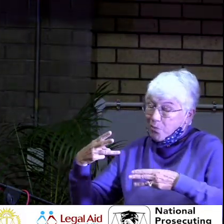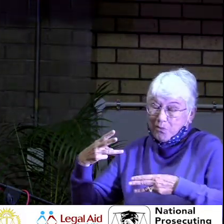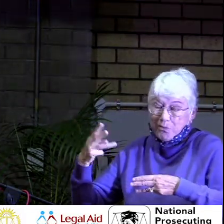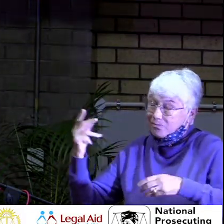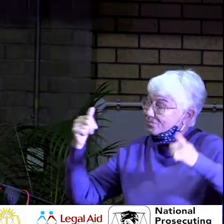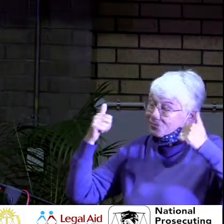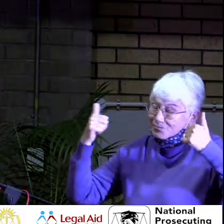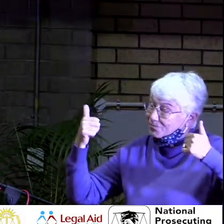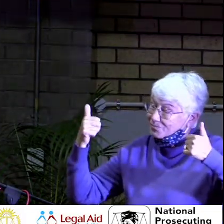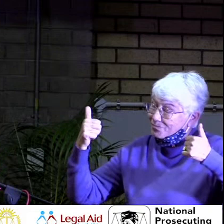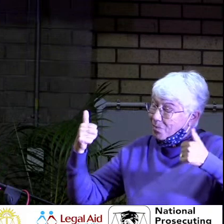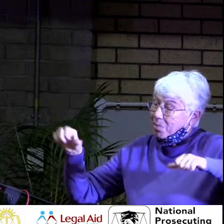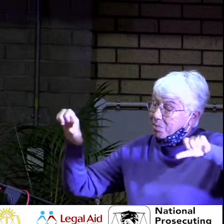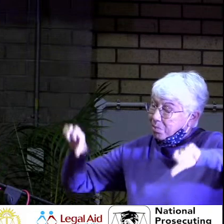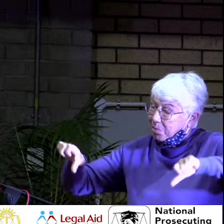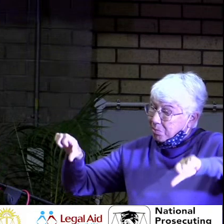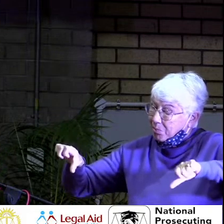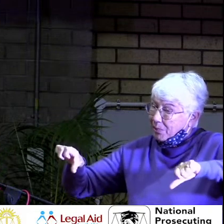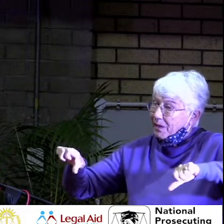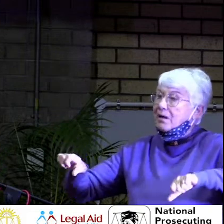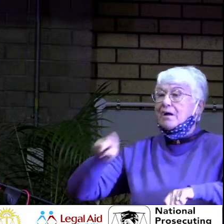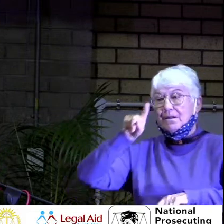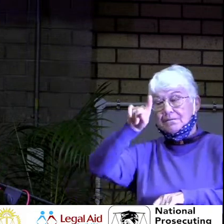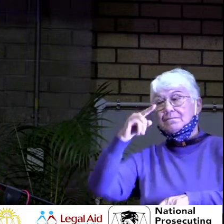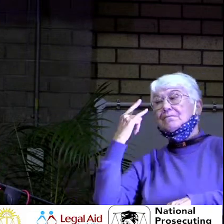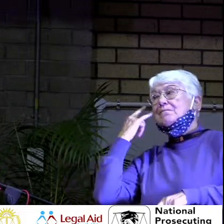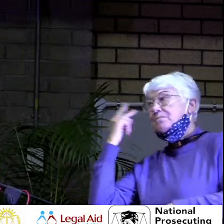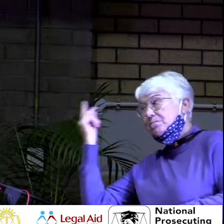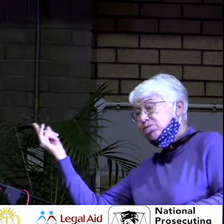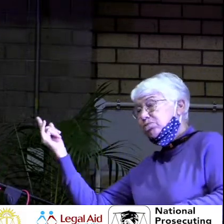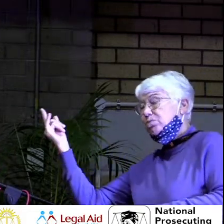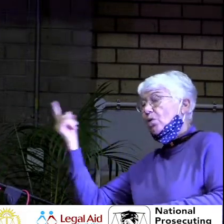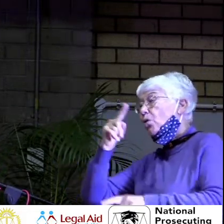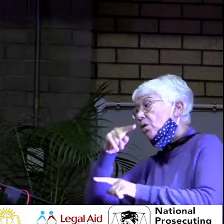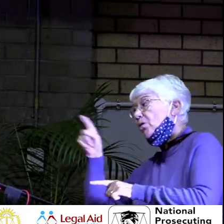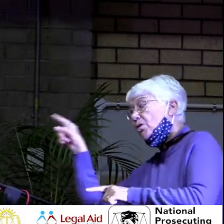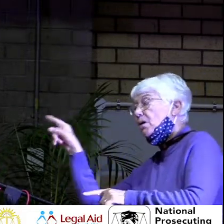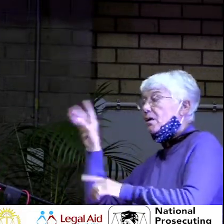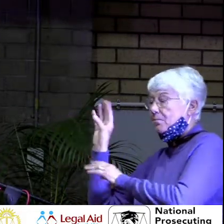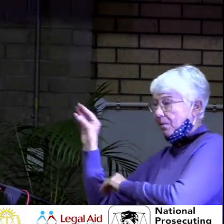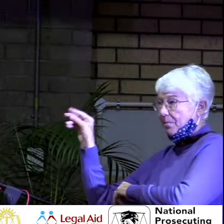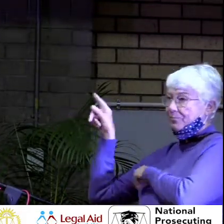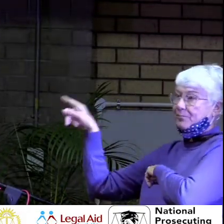not our standard. I want to emphasize that it is not our standard.